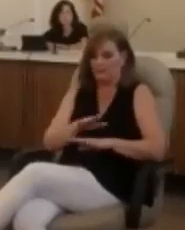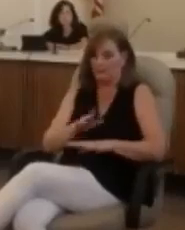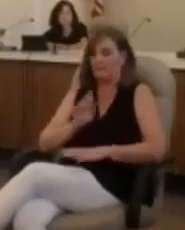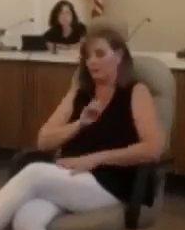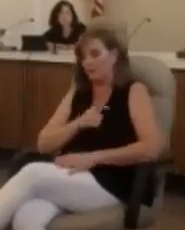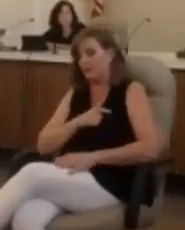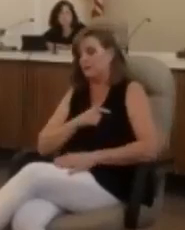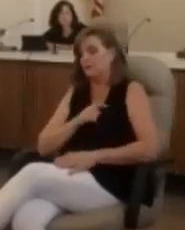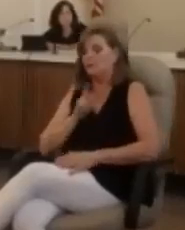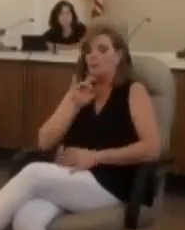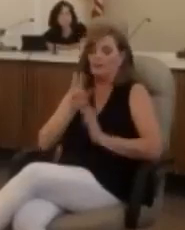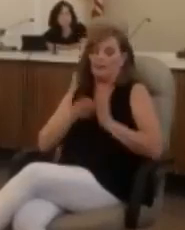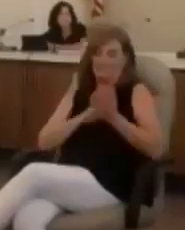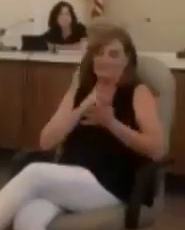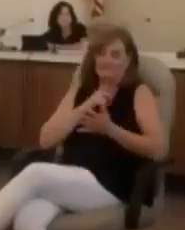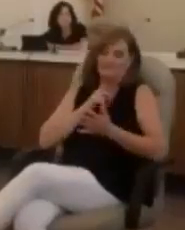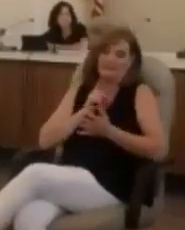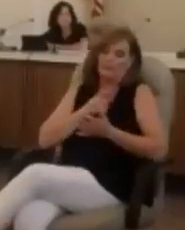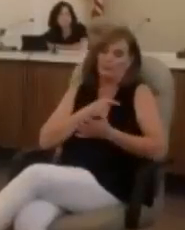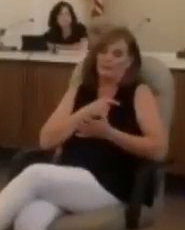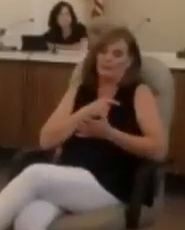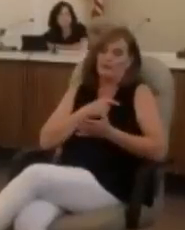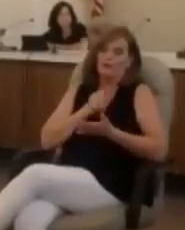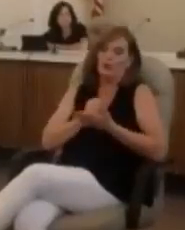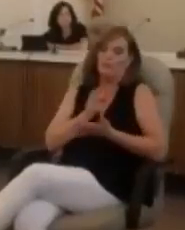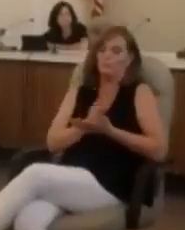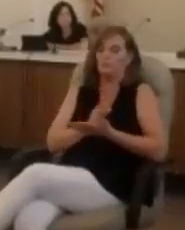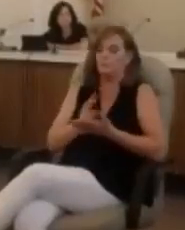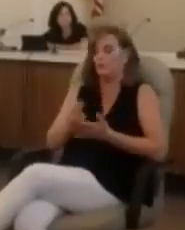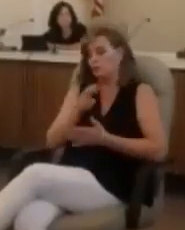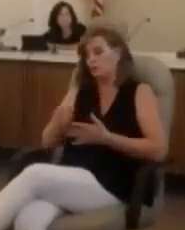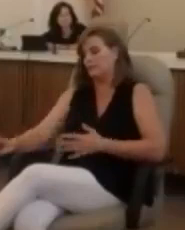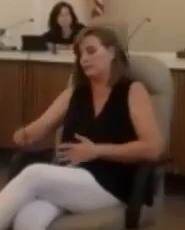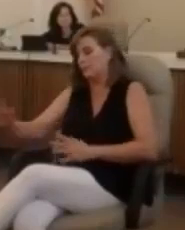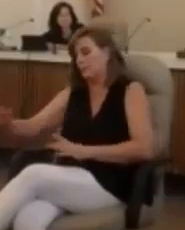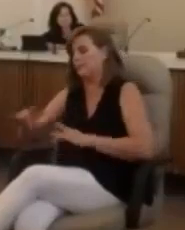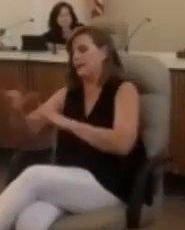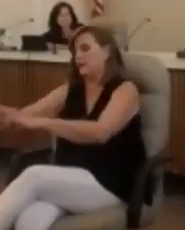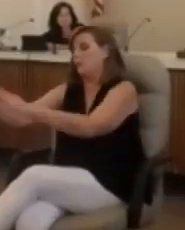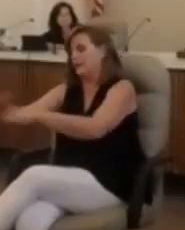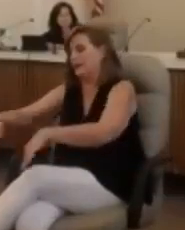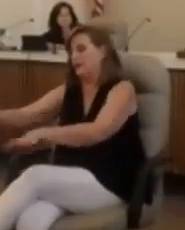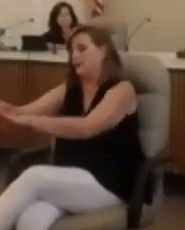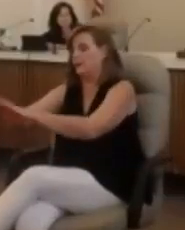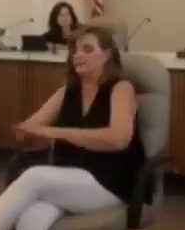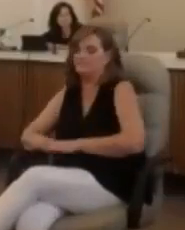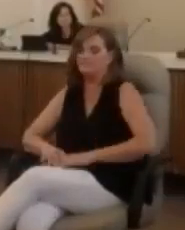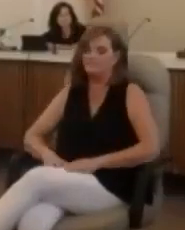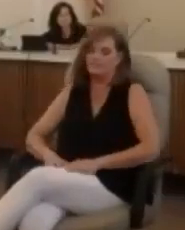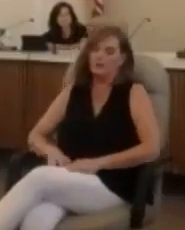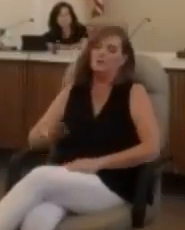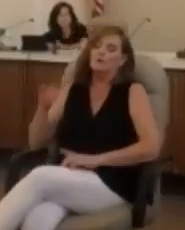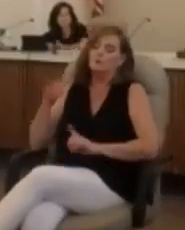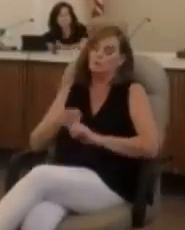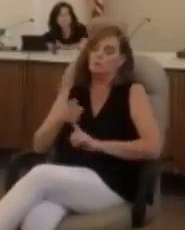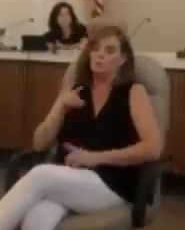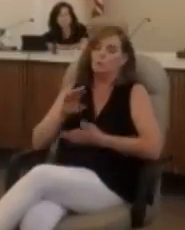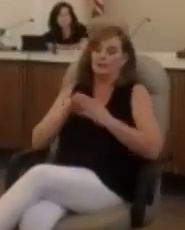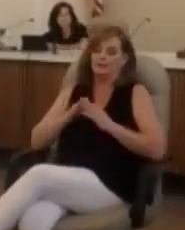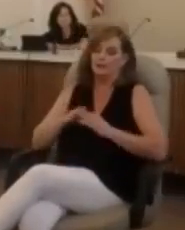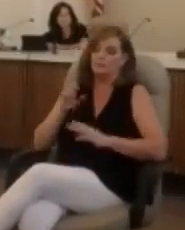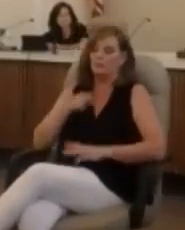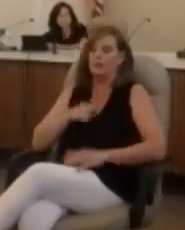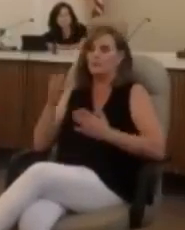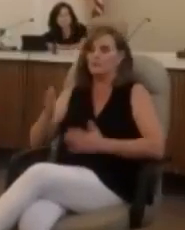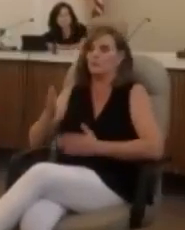of that open space with the designated amenities to the town as town parklands. So that's what the